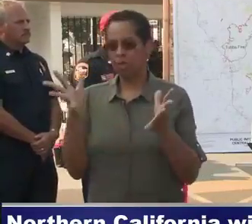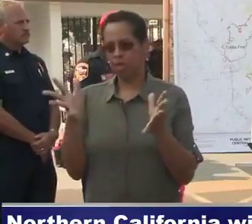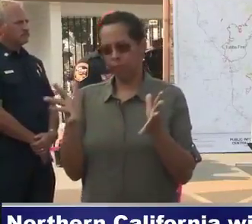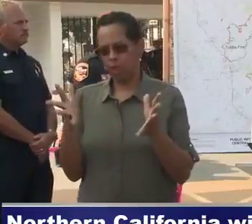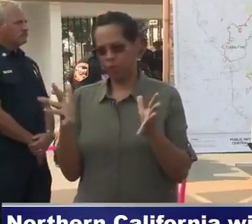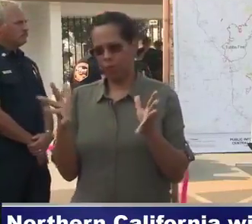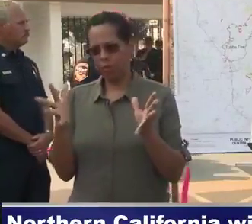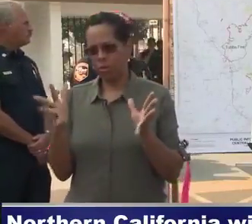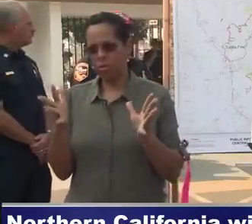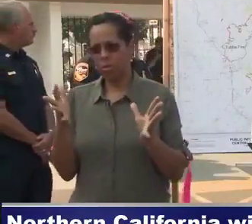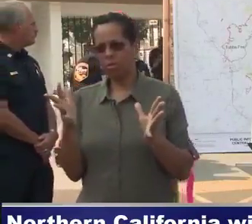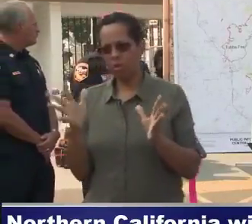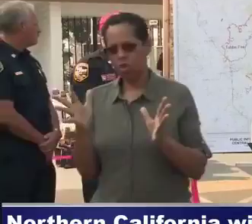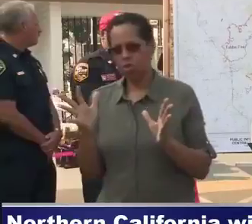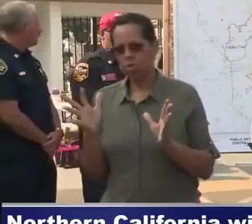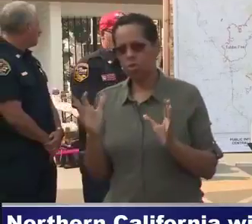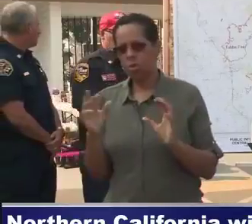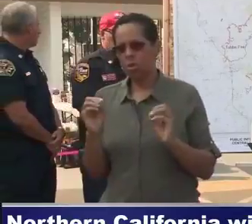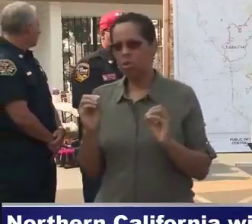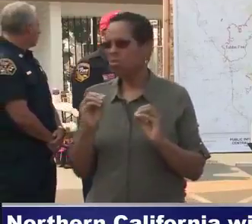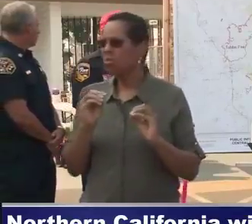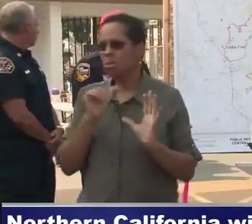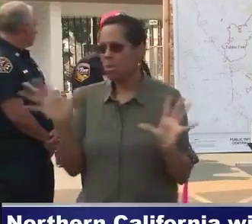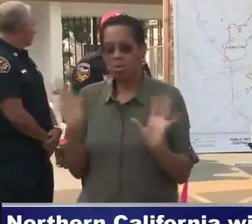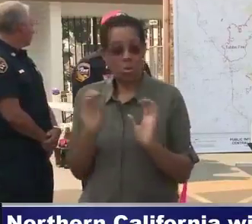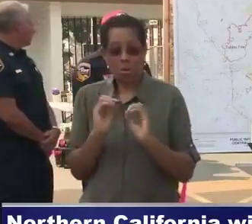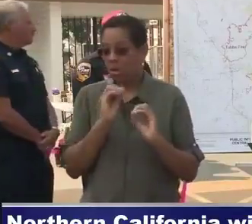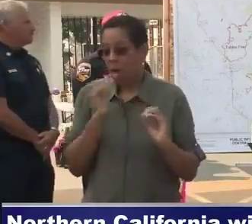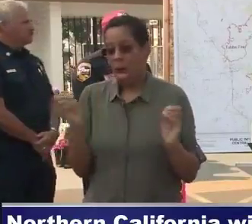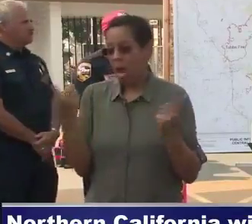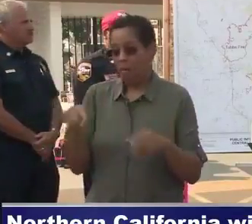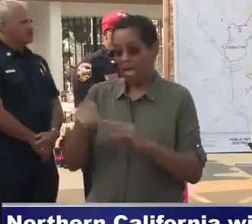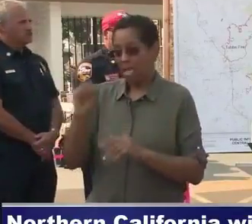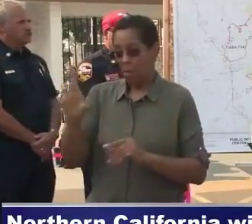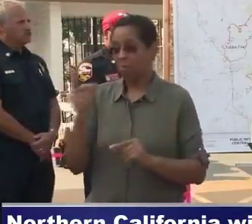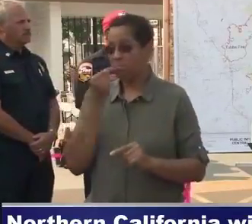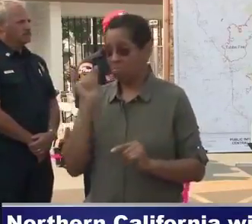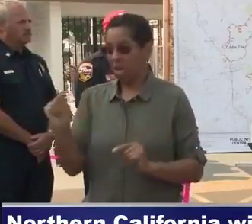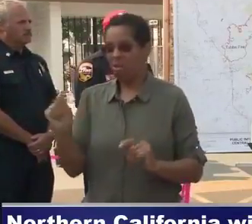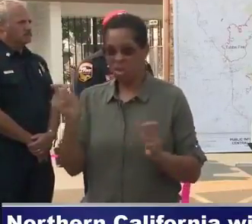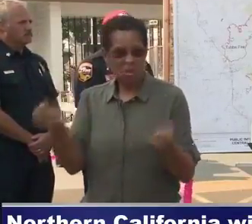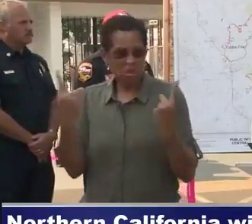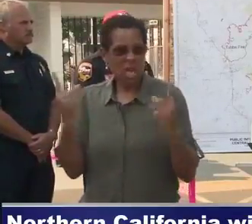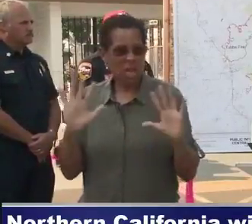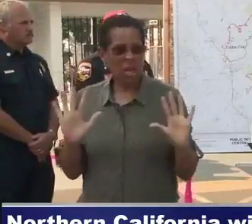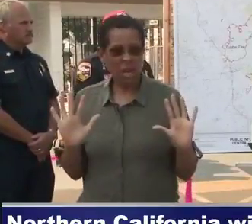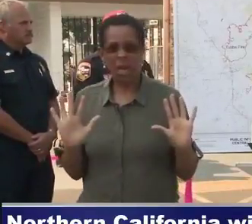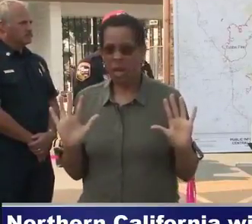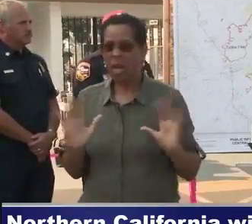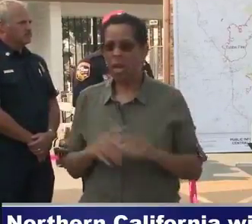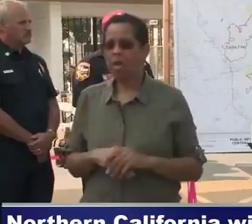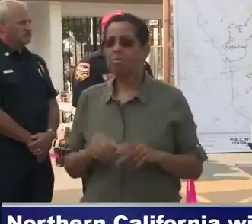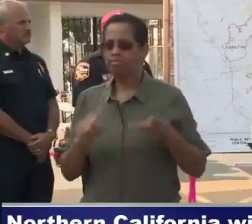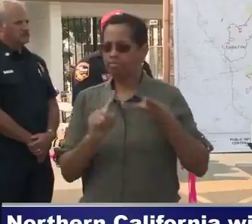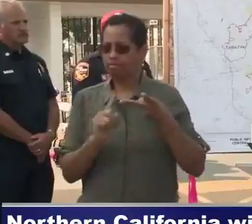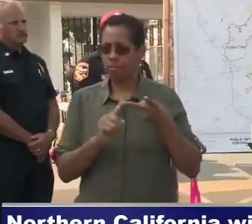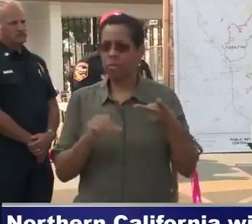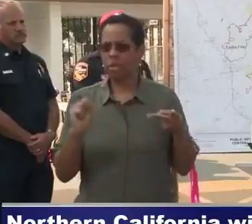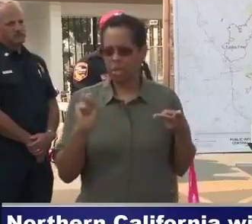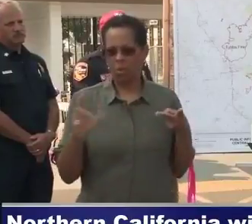that's not going to happen in Sonoma County. So the word needs to go out. Additionally, there is a curfew in effect in Santa